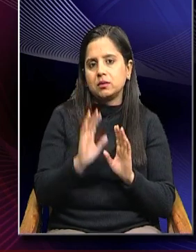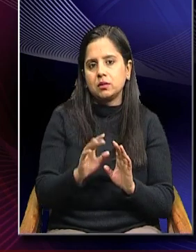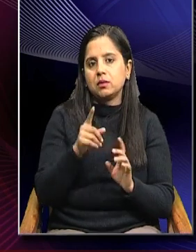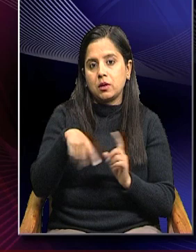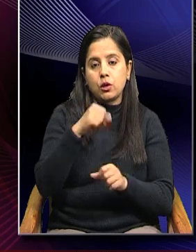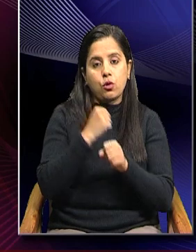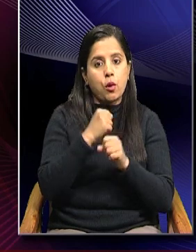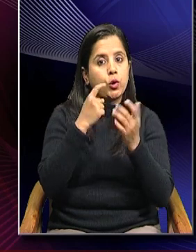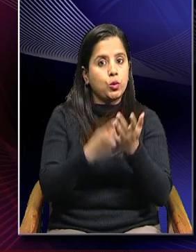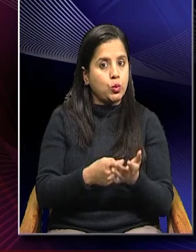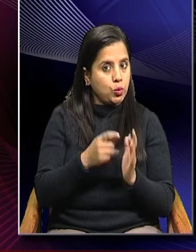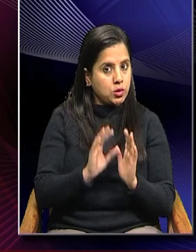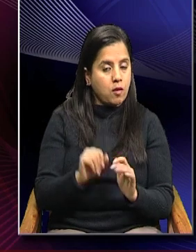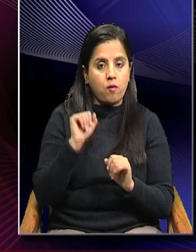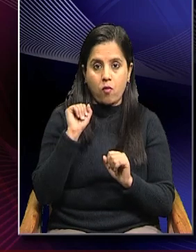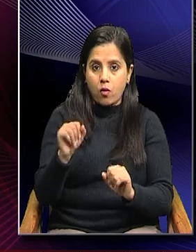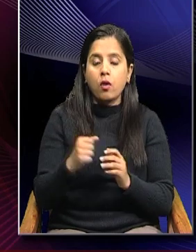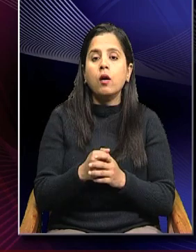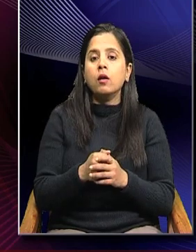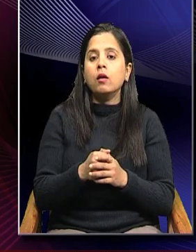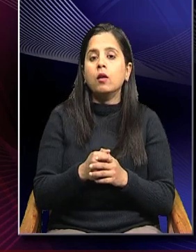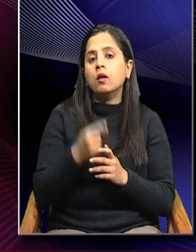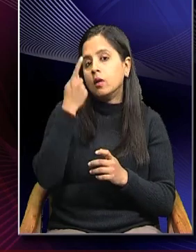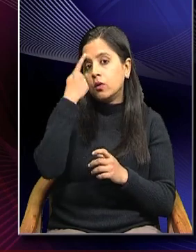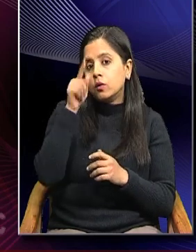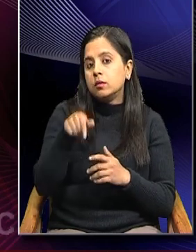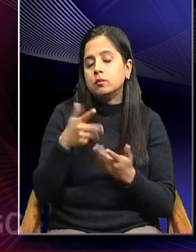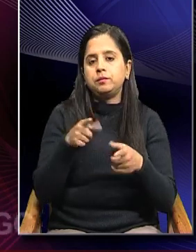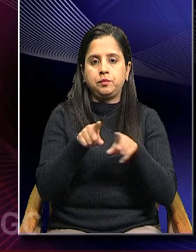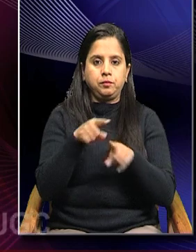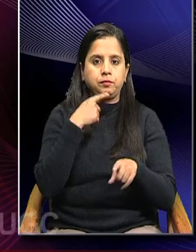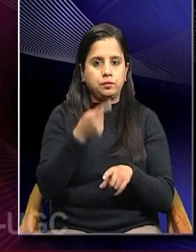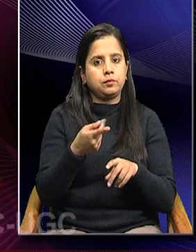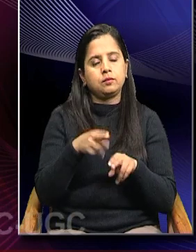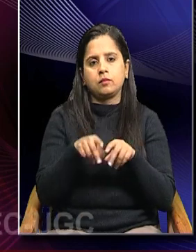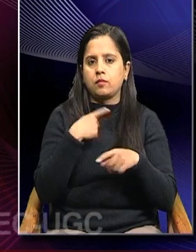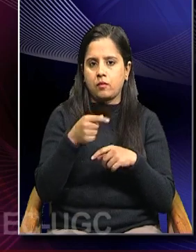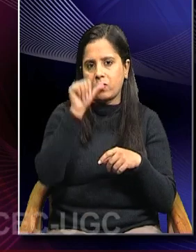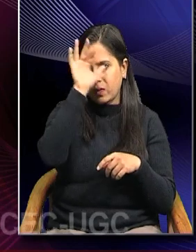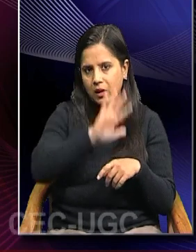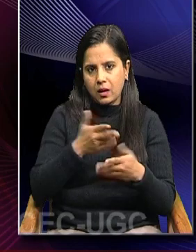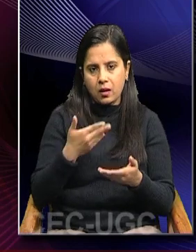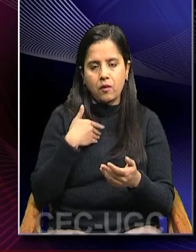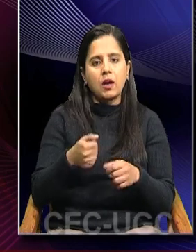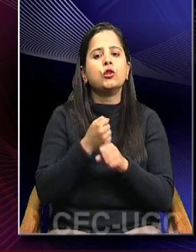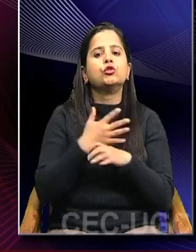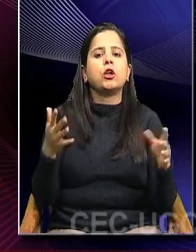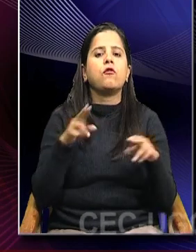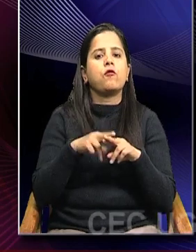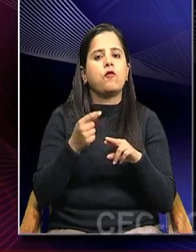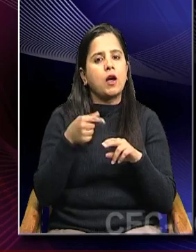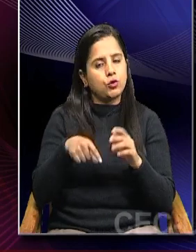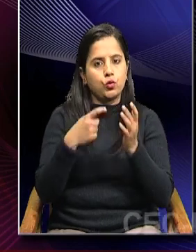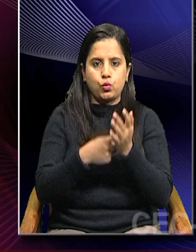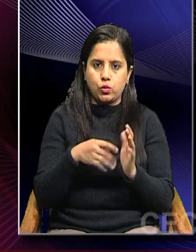per the government rules and regulations, for example, if I talk about India, we have general financial rules